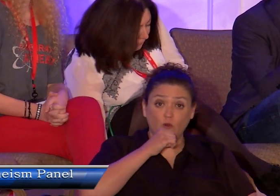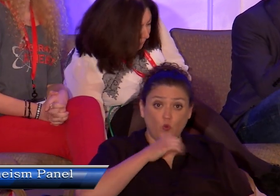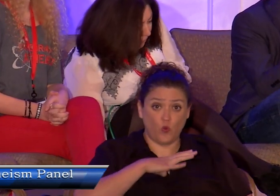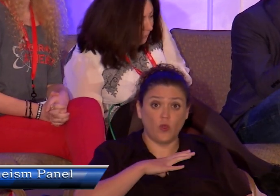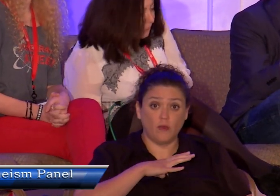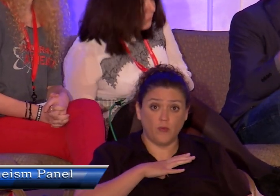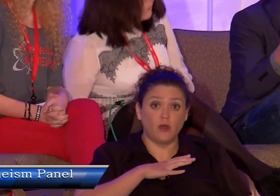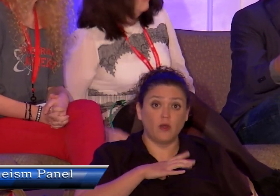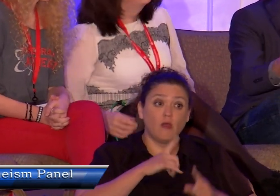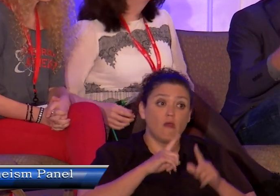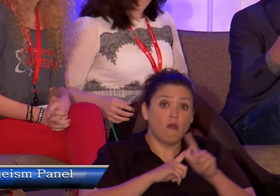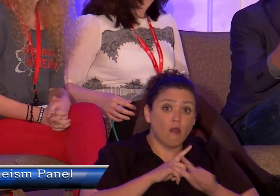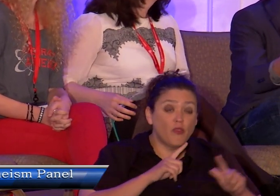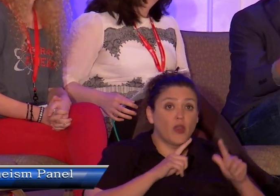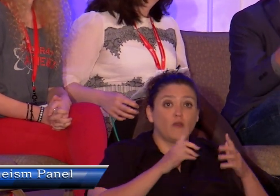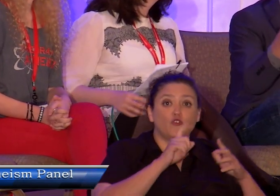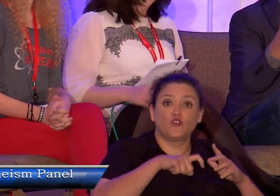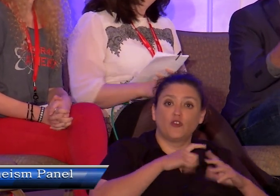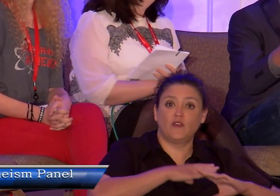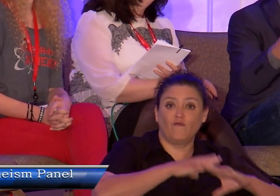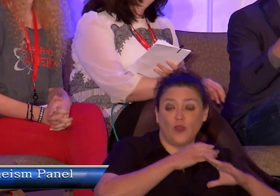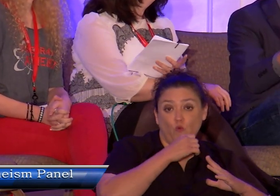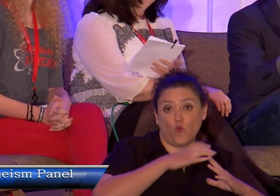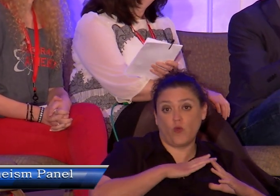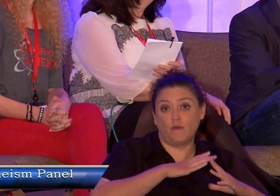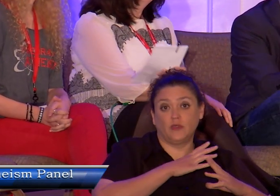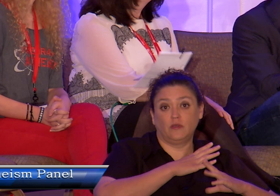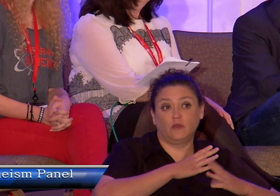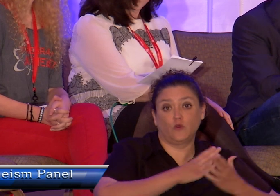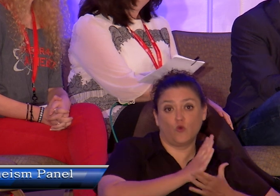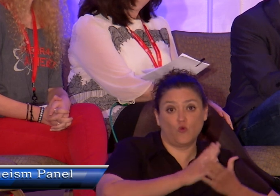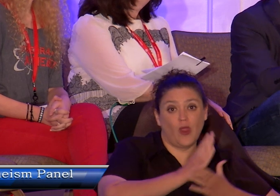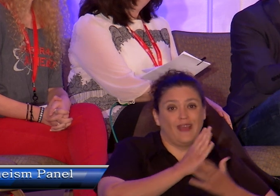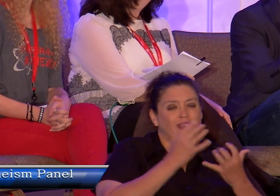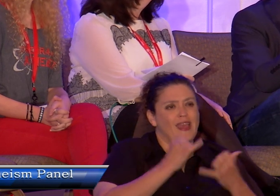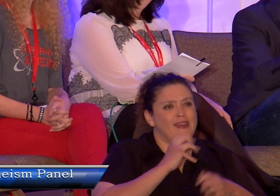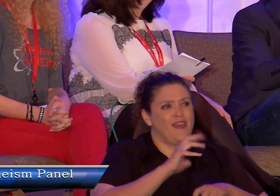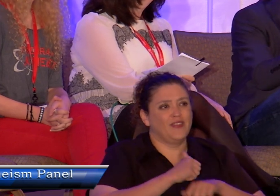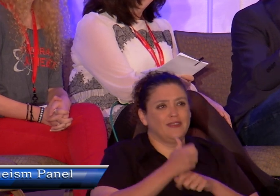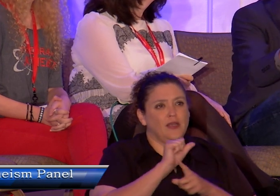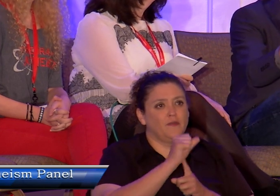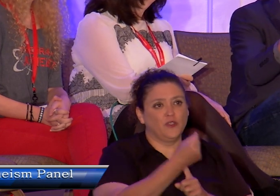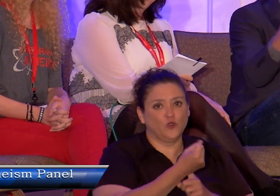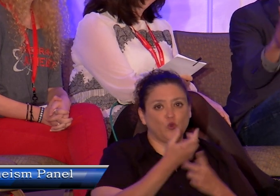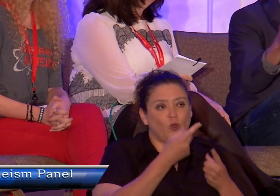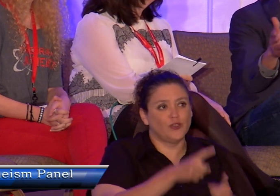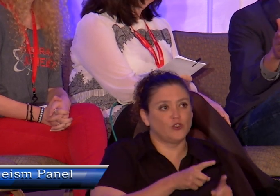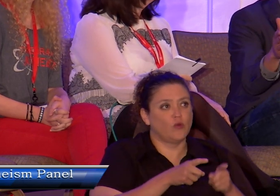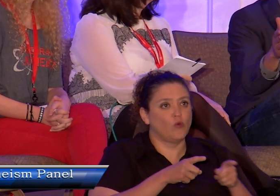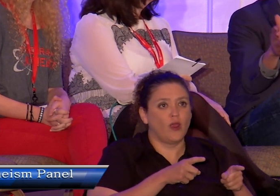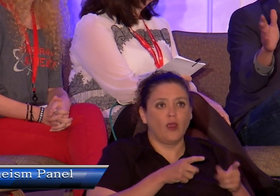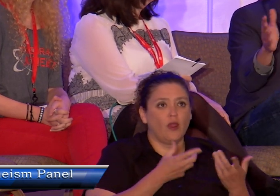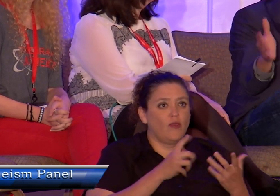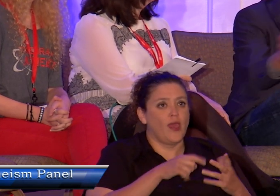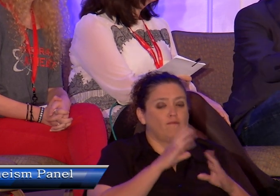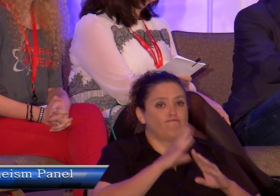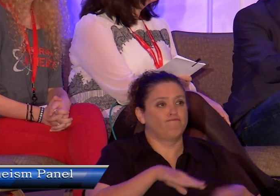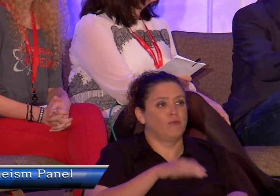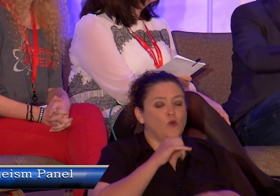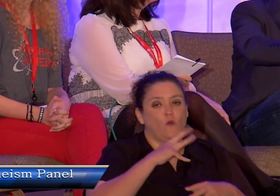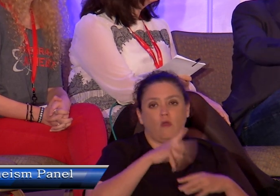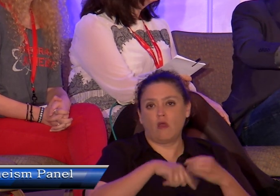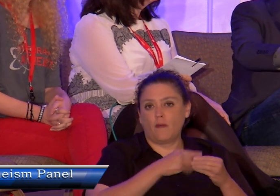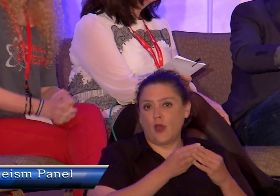the liberals who defend women rights and have created a vacuum because they don't talk about Islam and they have